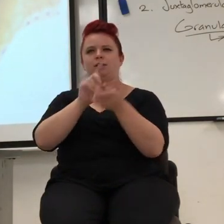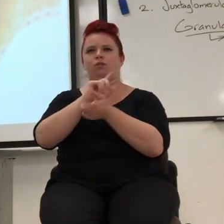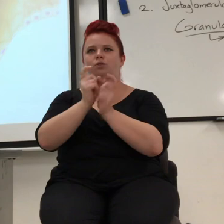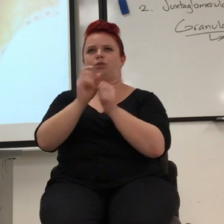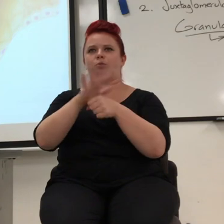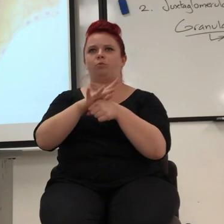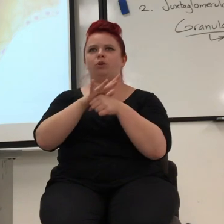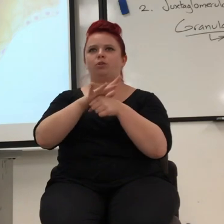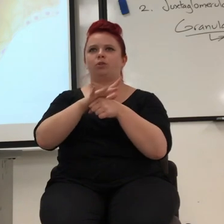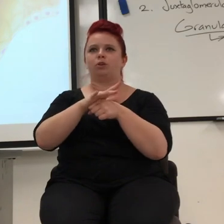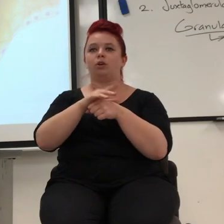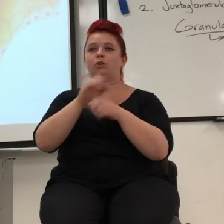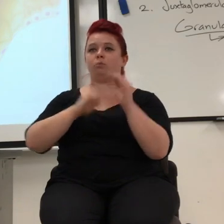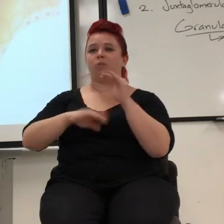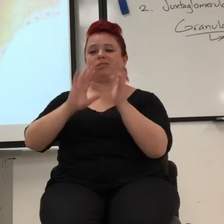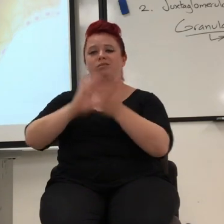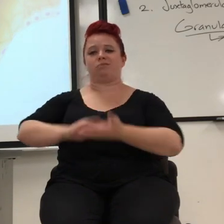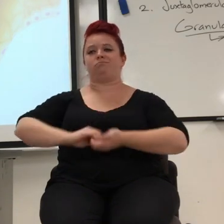hand.